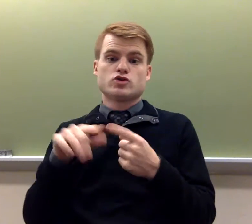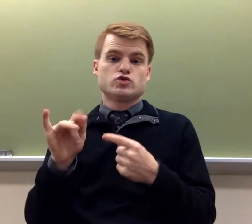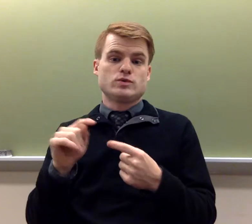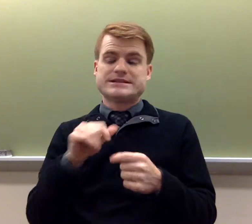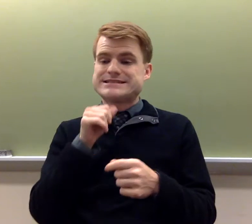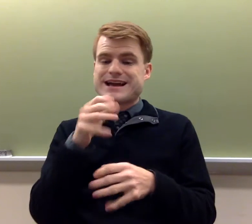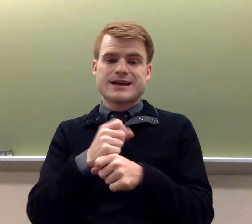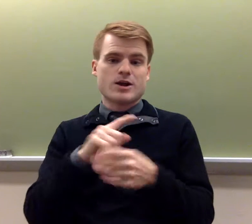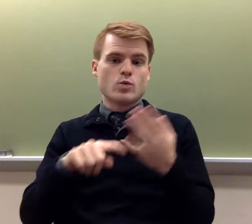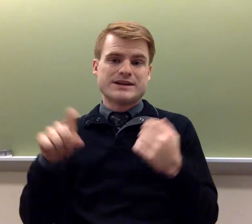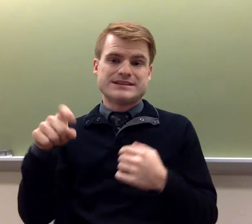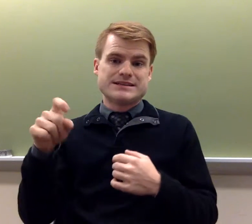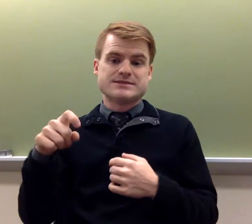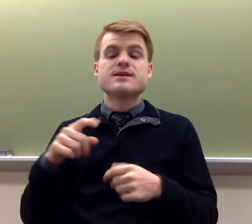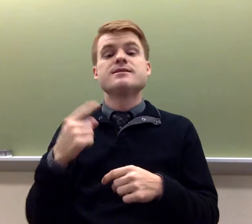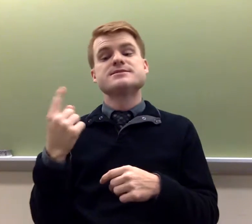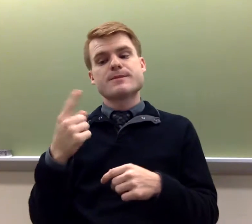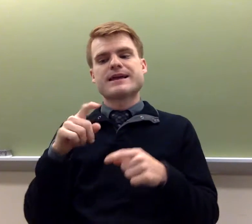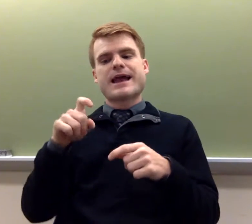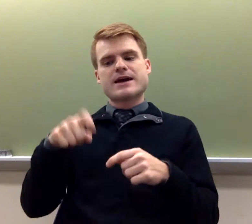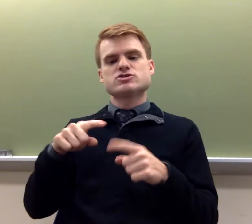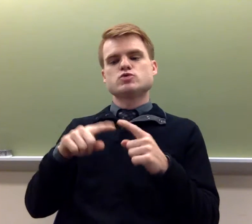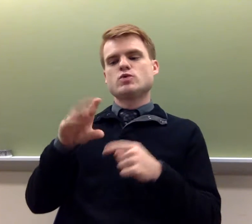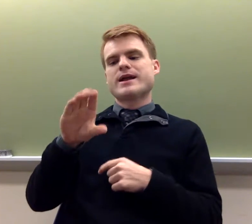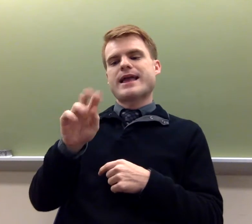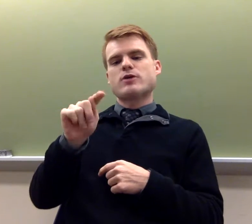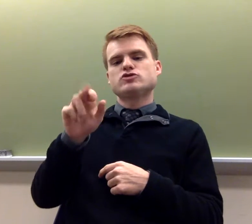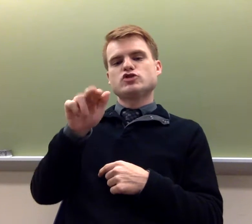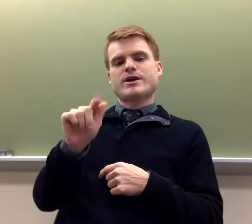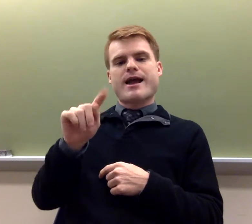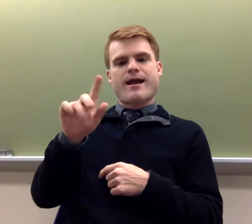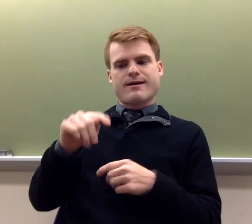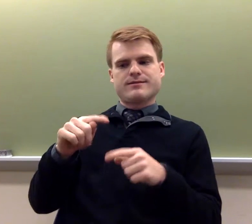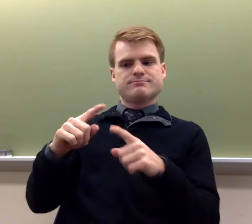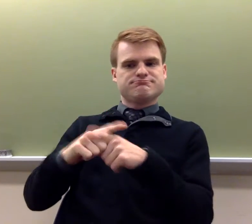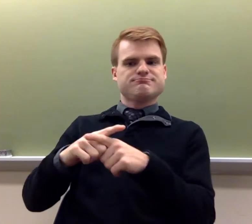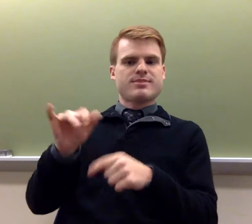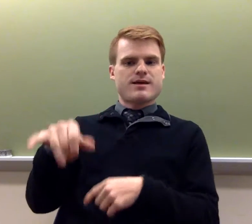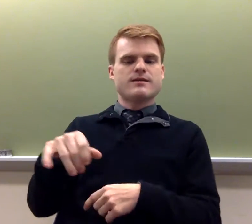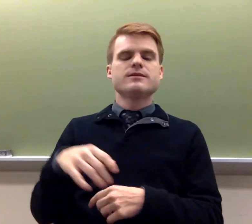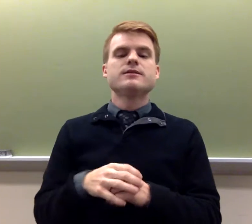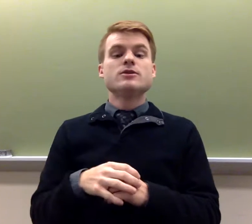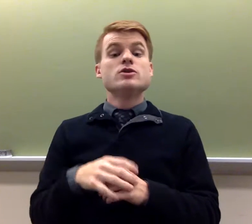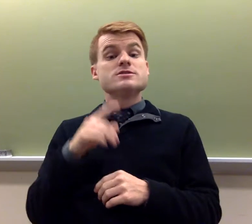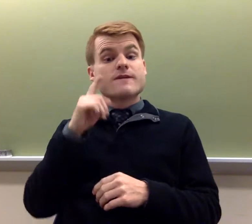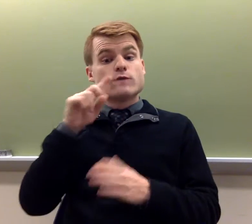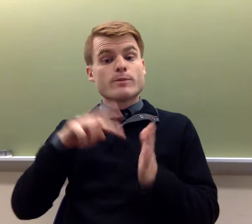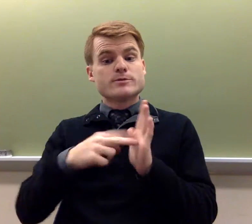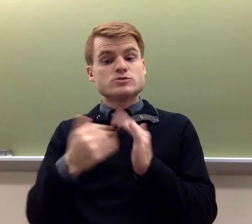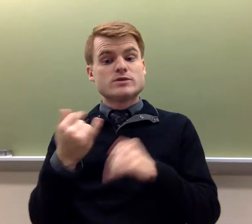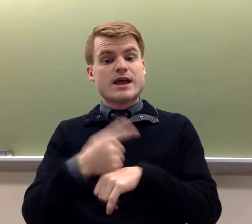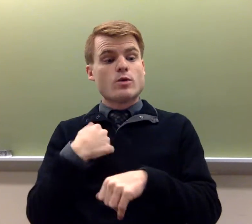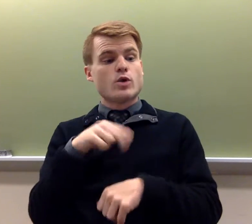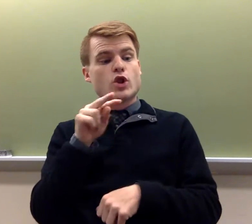Something has to counteract that. So for purposes today, we're going to look at rust on metal as